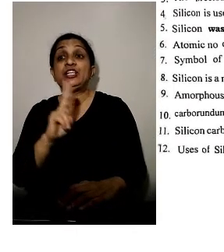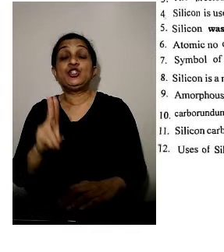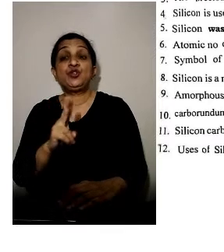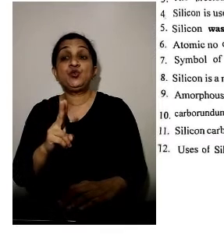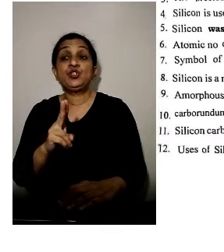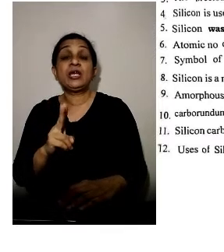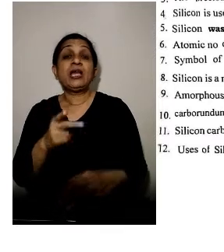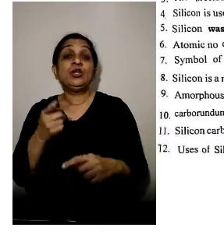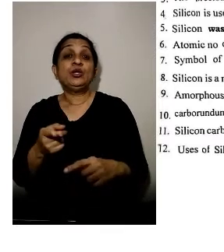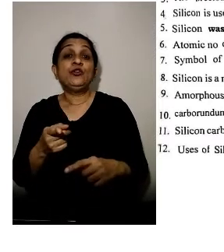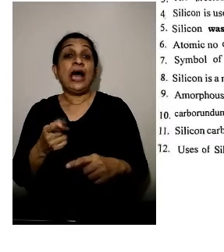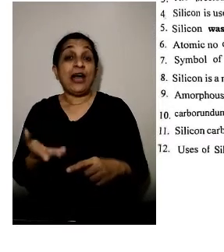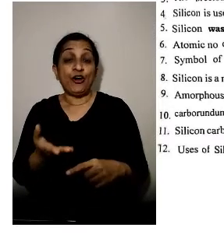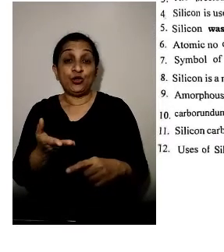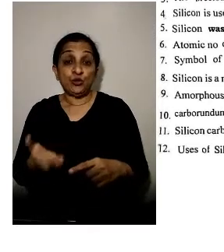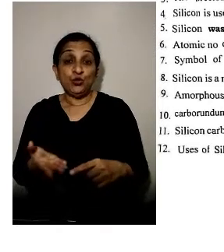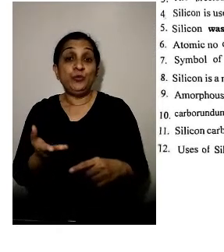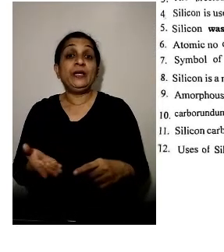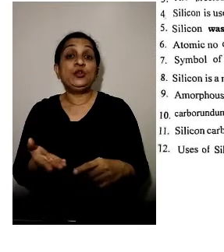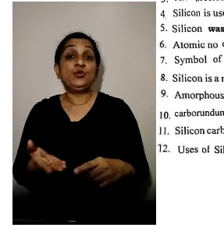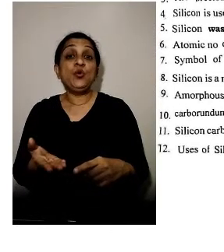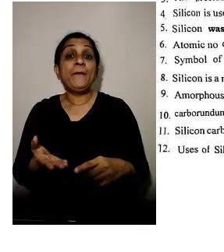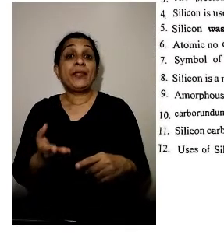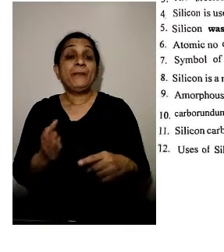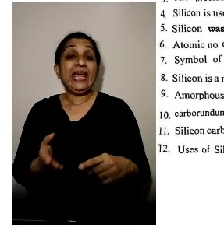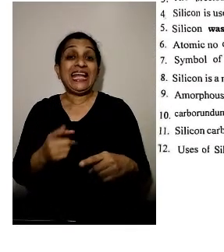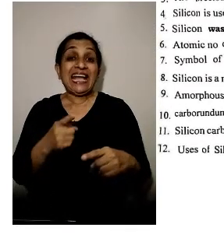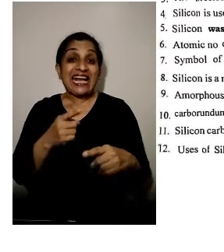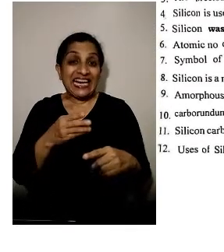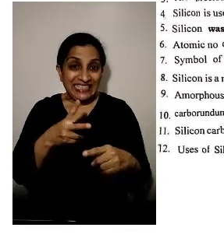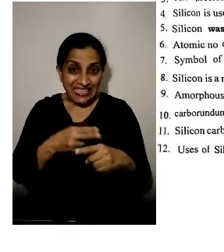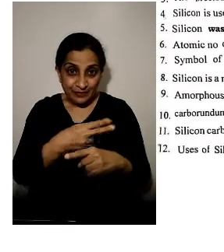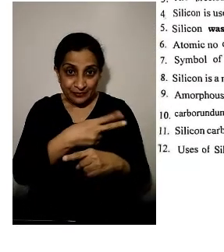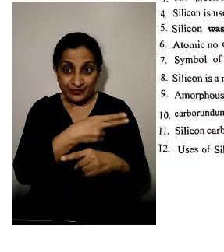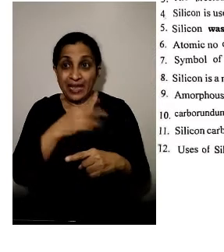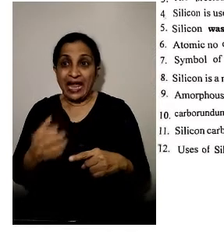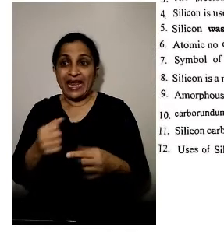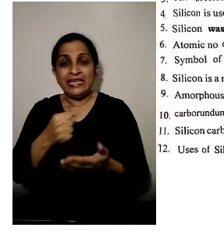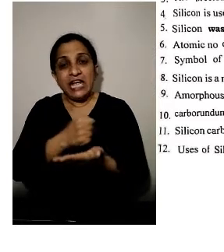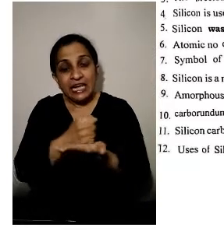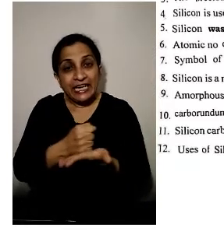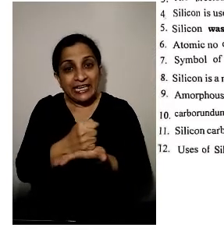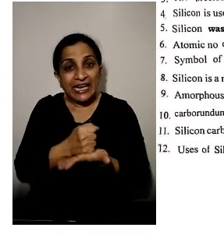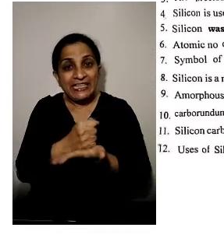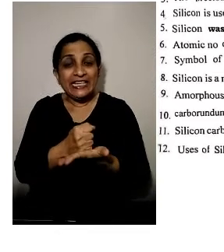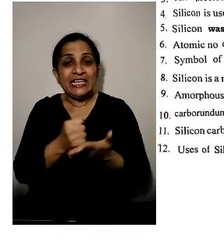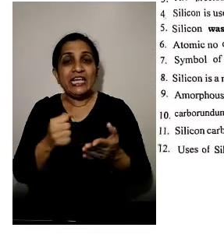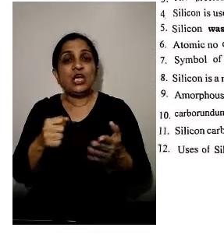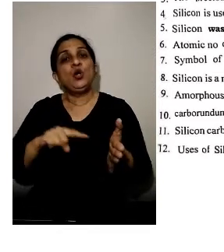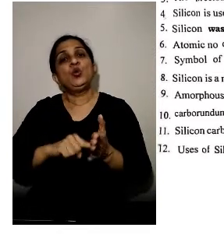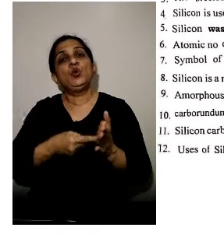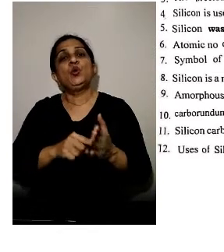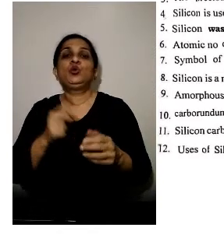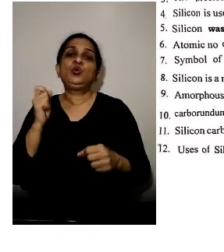that is used to make cutting and grinding